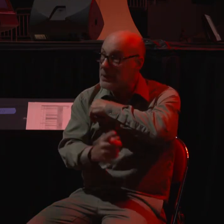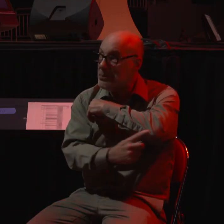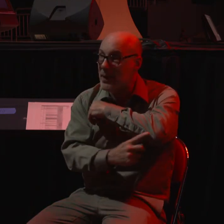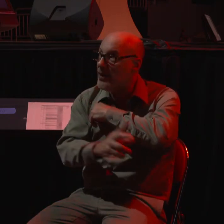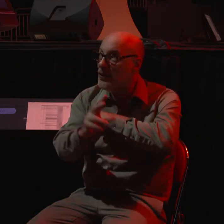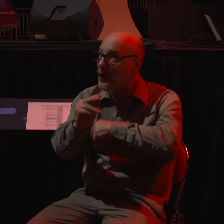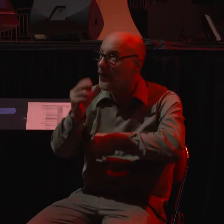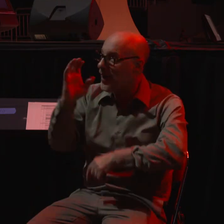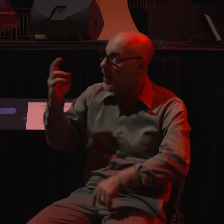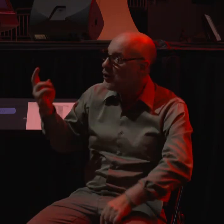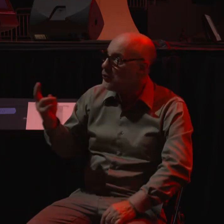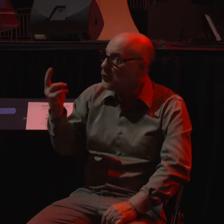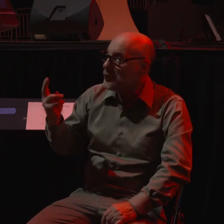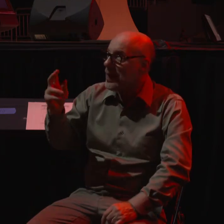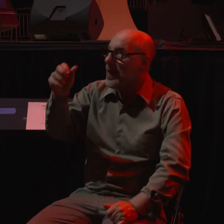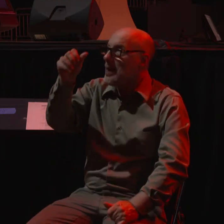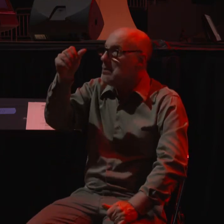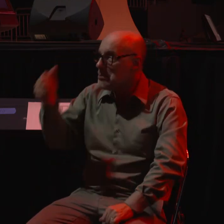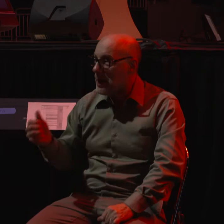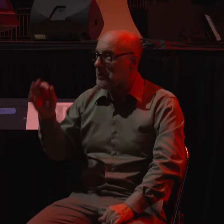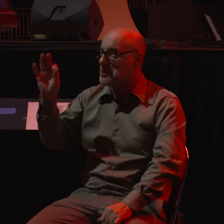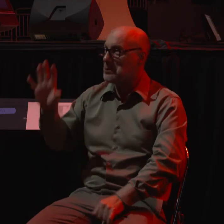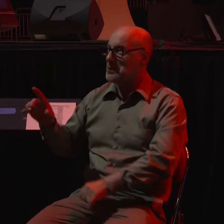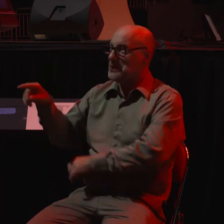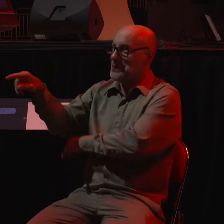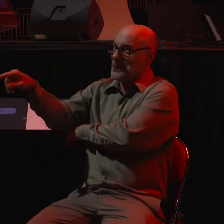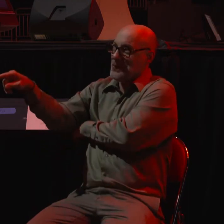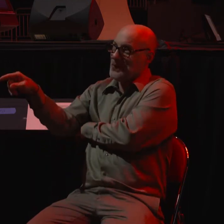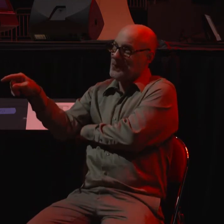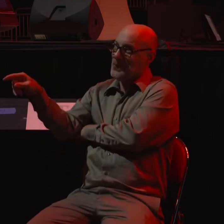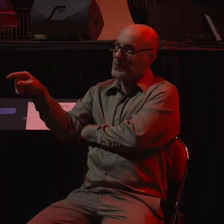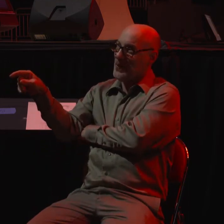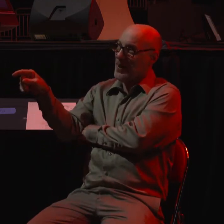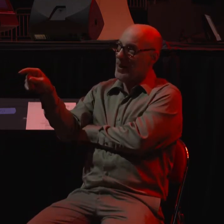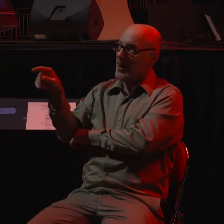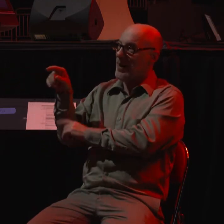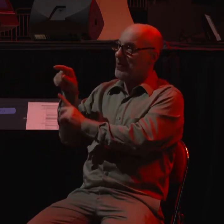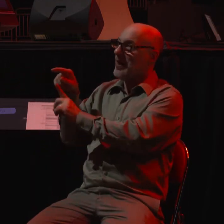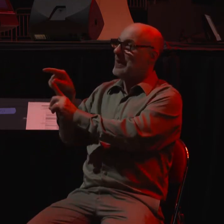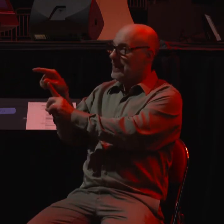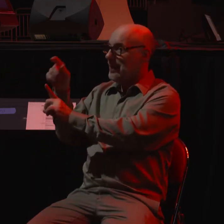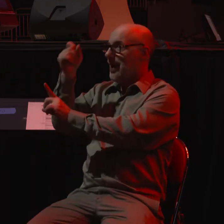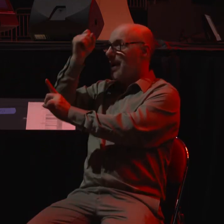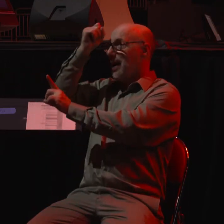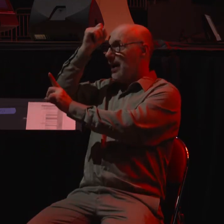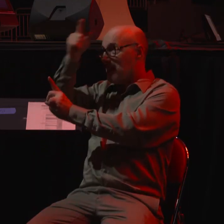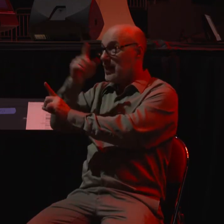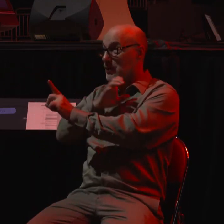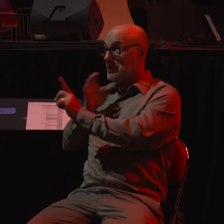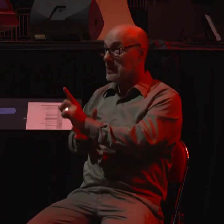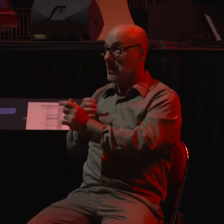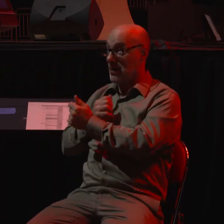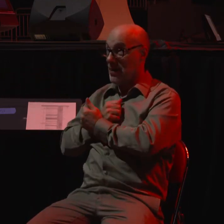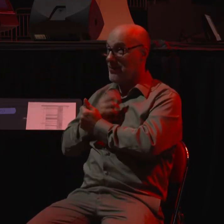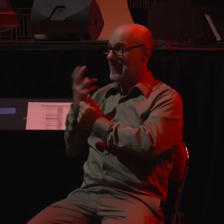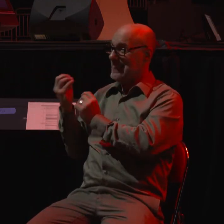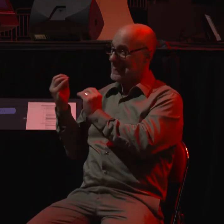who would understand in some profound ways Christian love and teach about